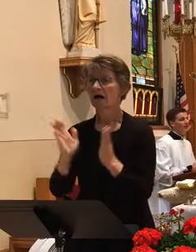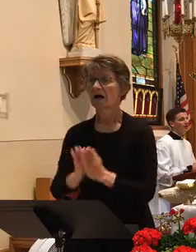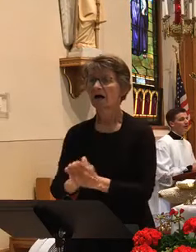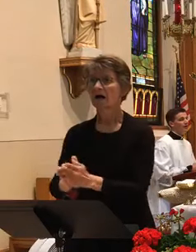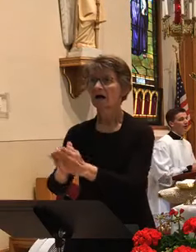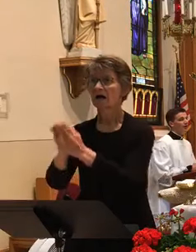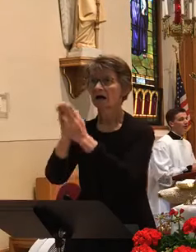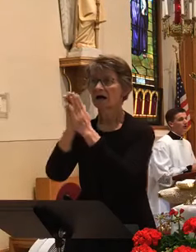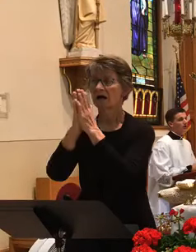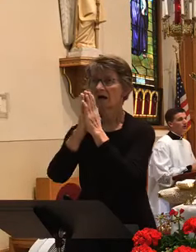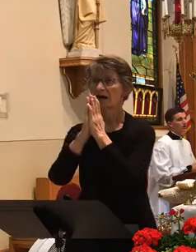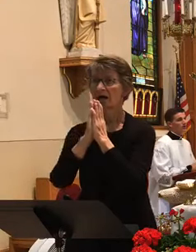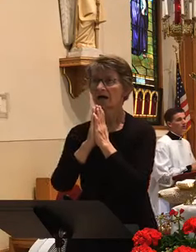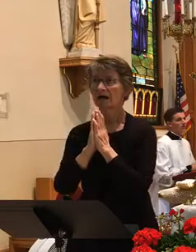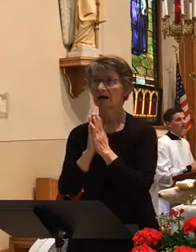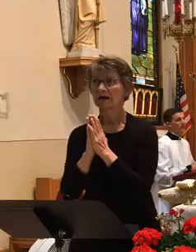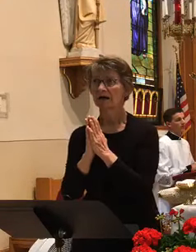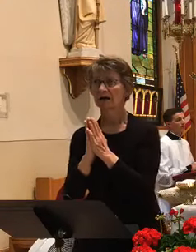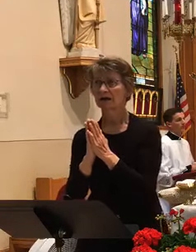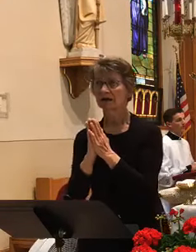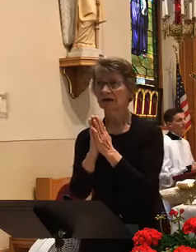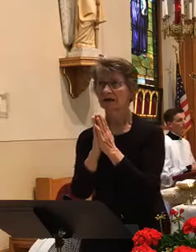Amen.